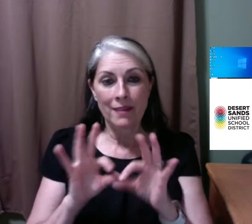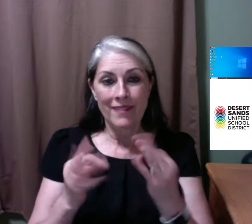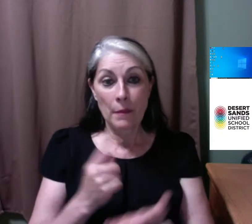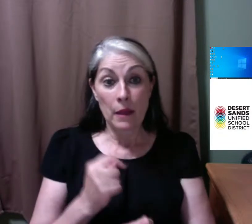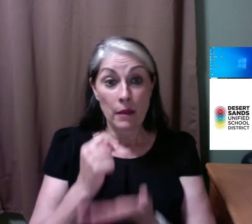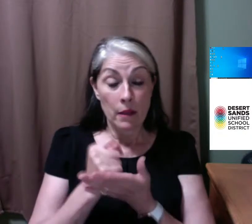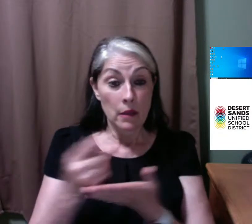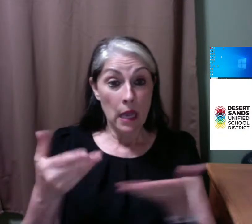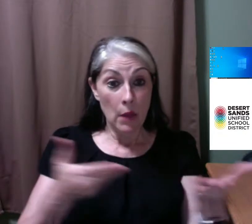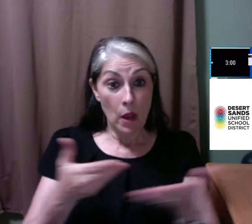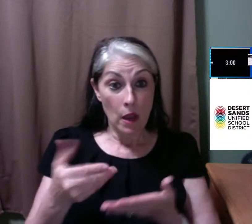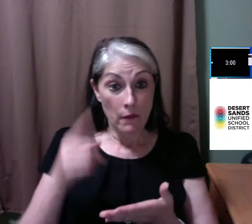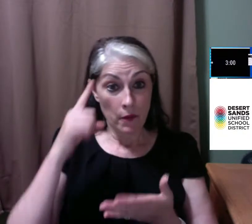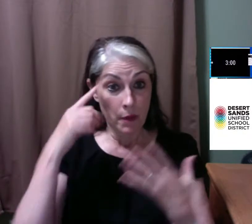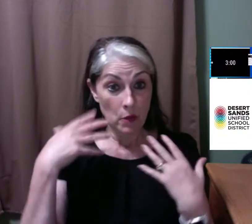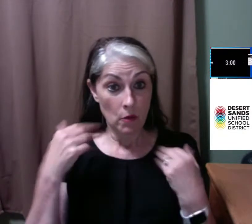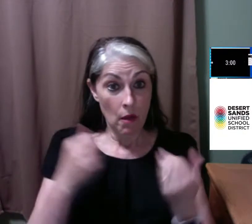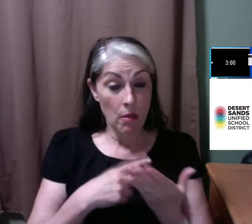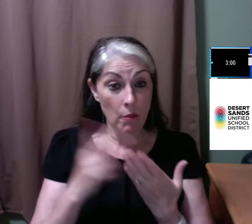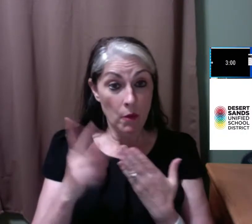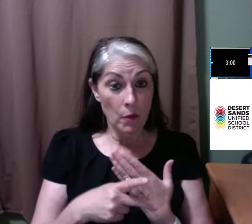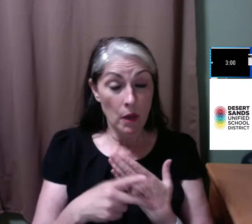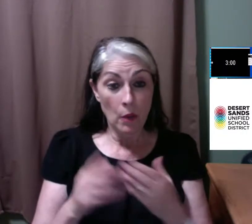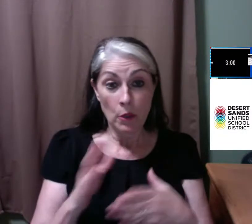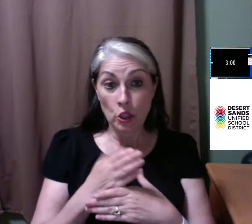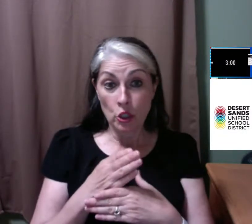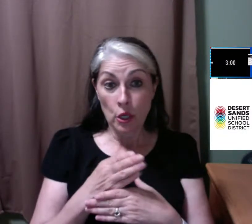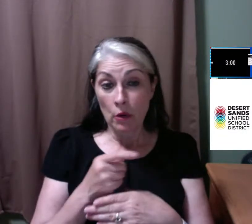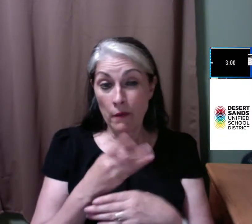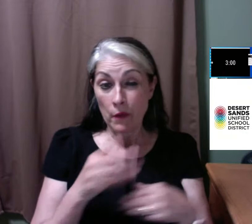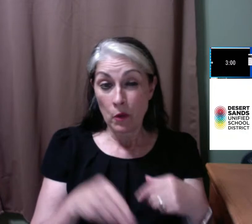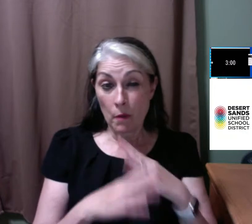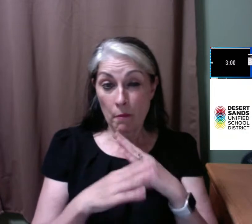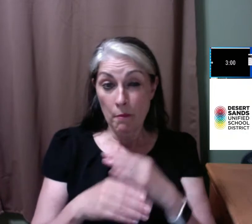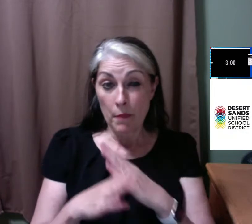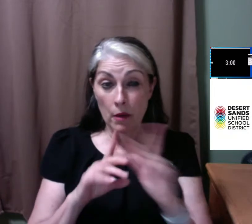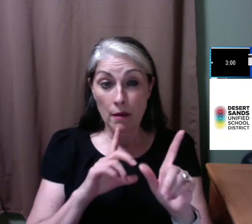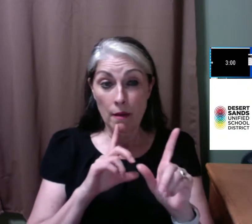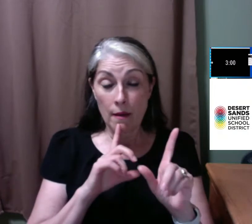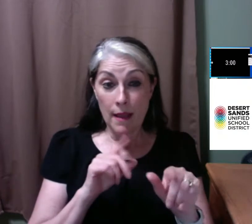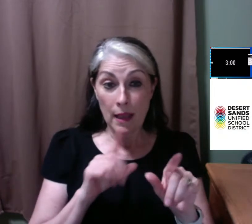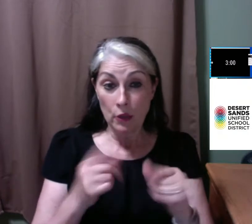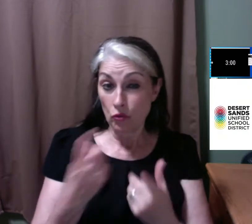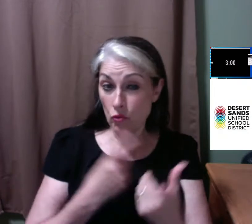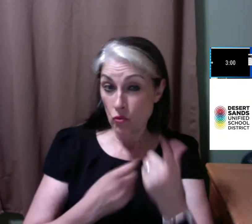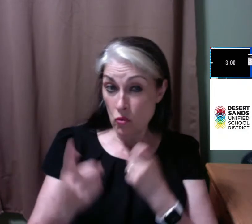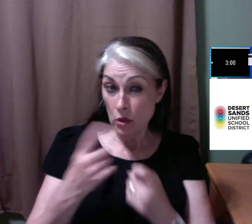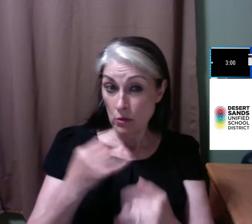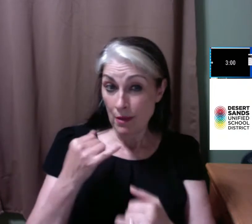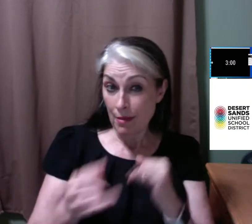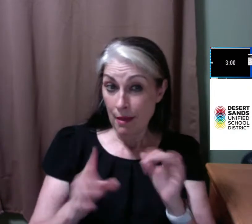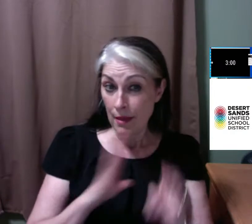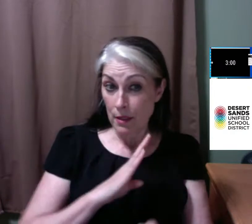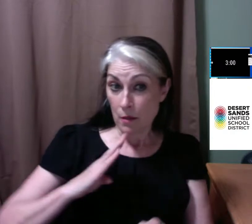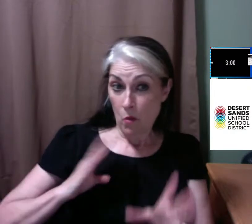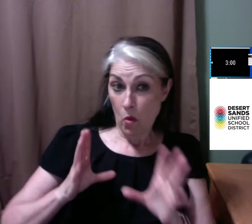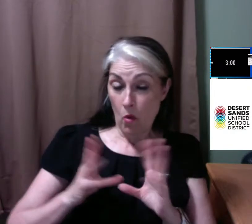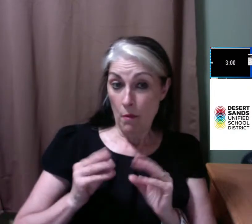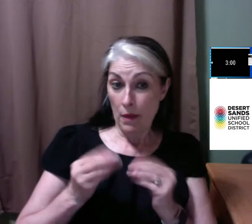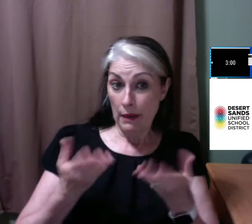work in the Medi-Cal program. I just want to share a couple barriers and answer also some questions that were addressed in the last board meeting that we were